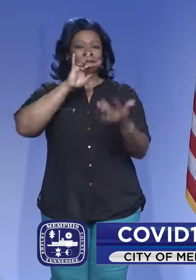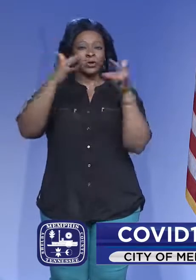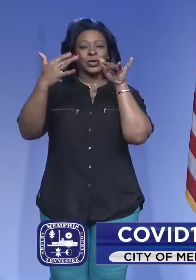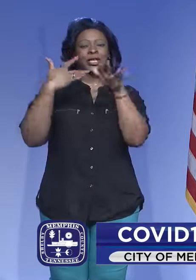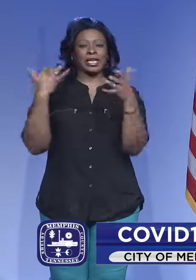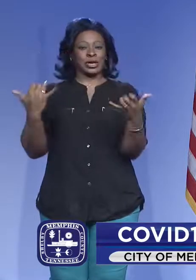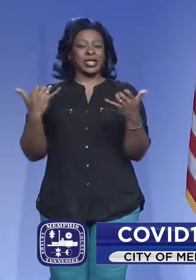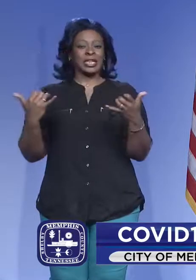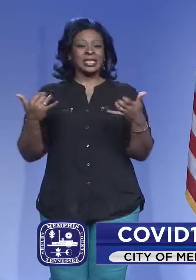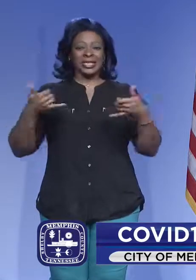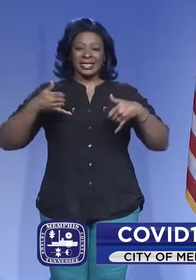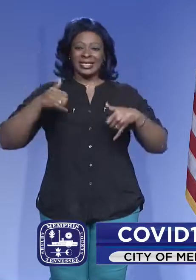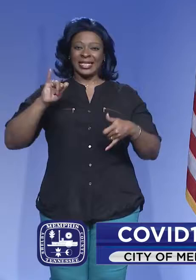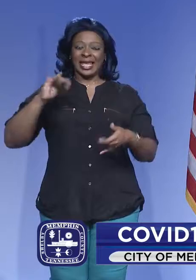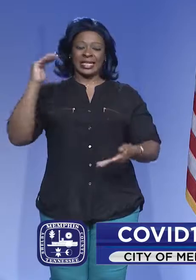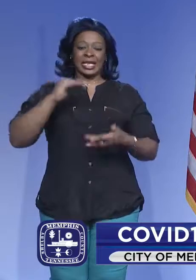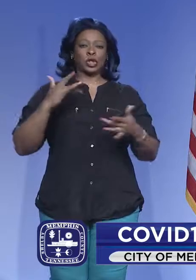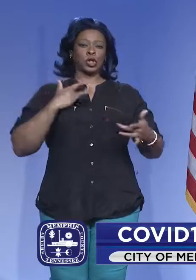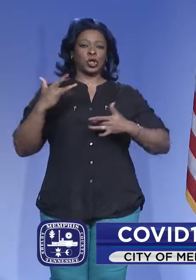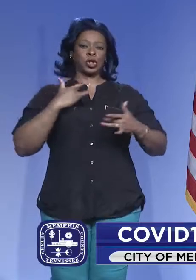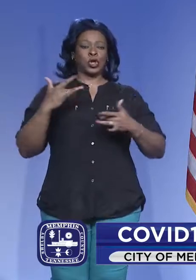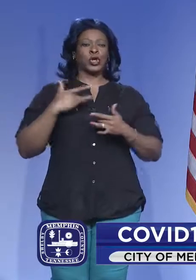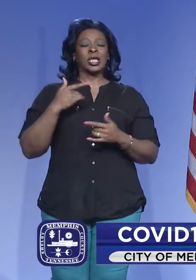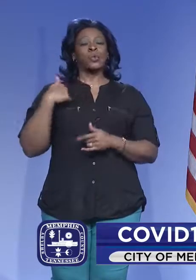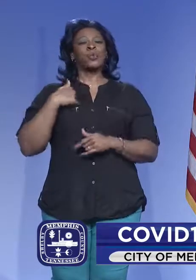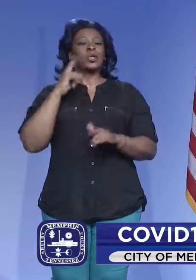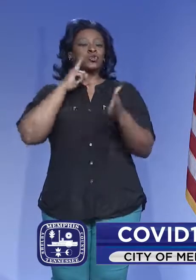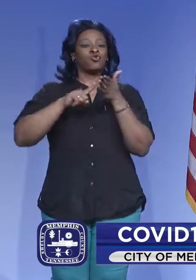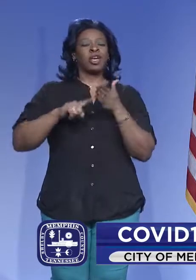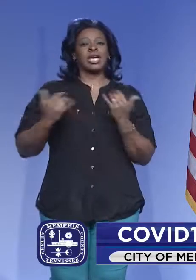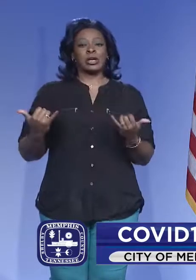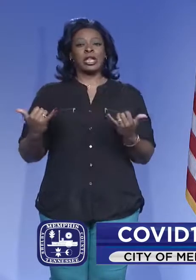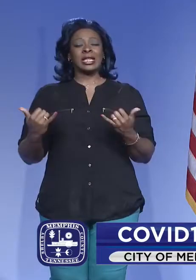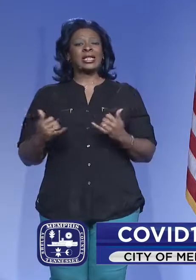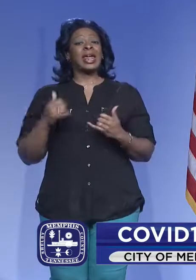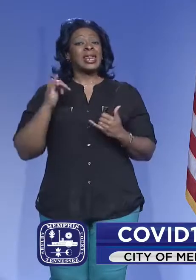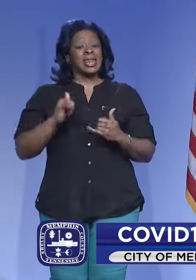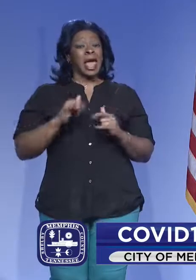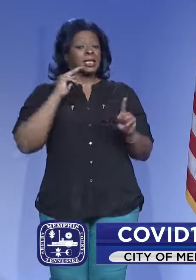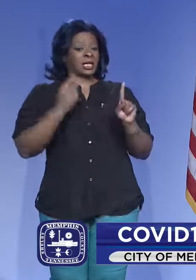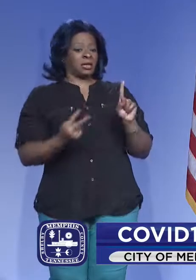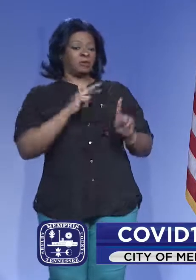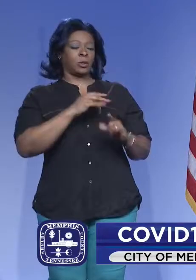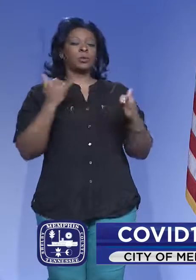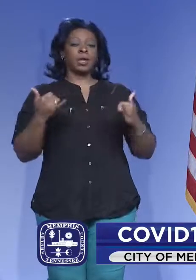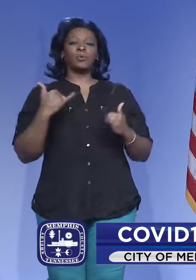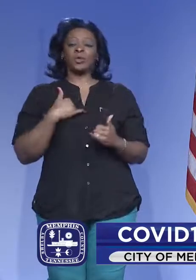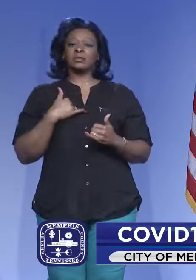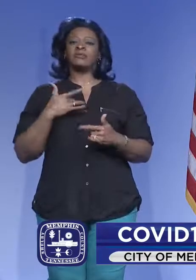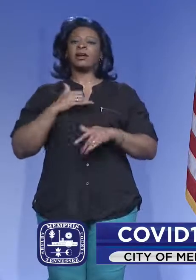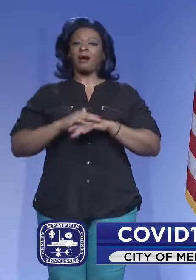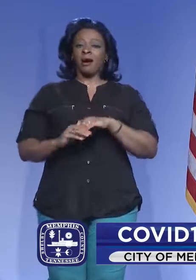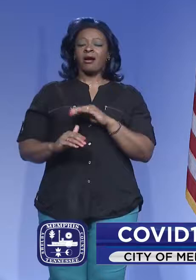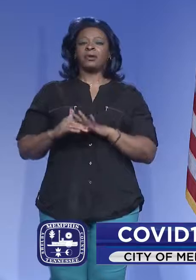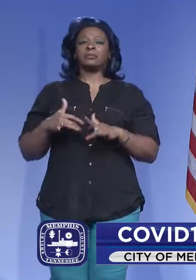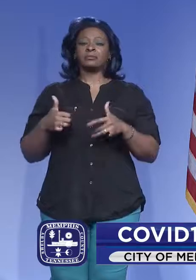now, and it's the least worrisome of the variants that we track out there. So from that standpoint, we now have reached a comfort level with our ability to